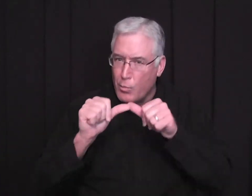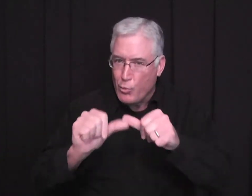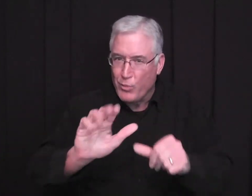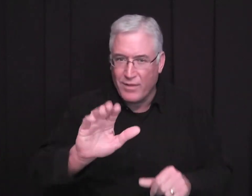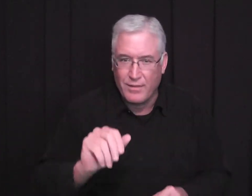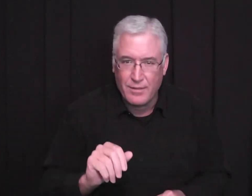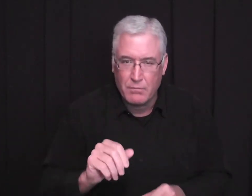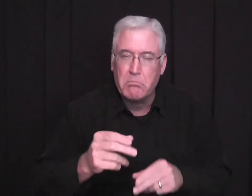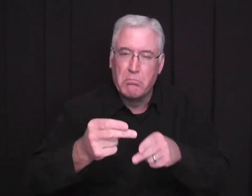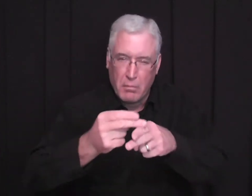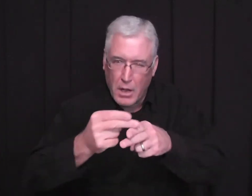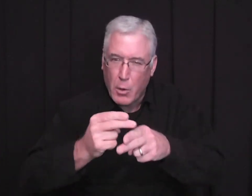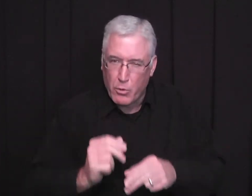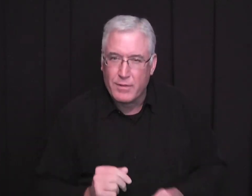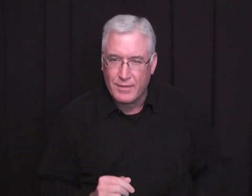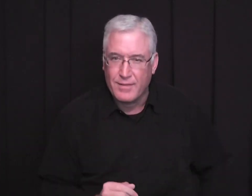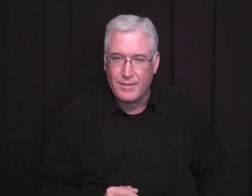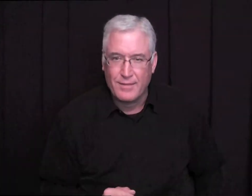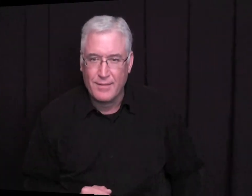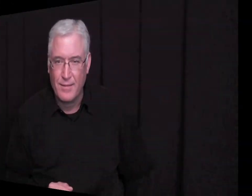time, but it would not be a permanent time.